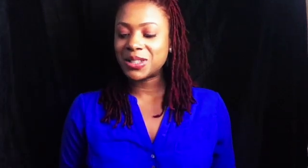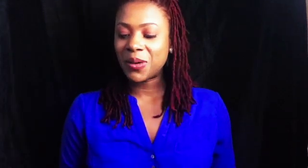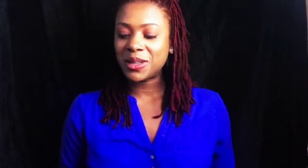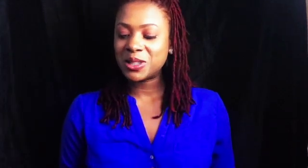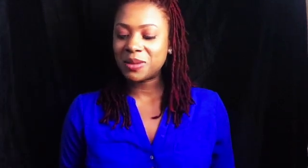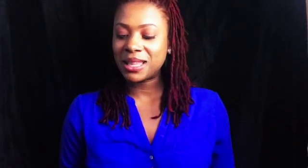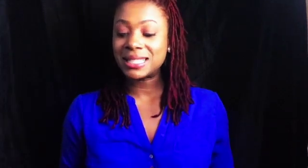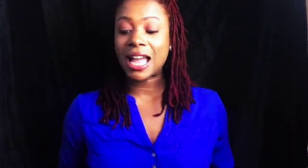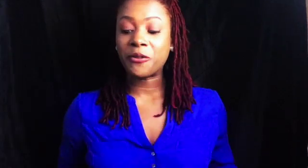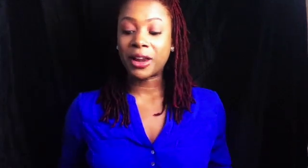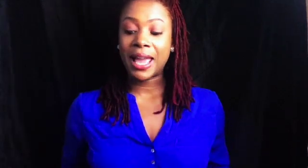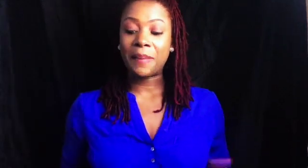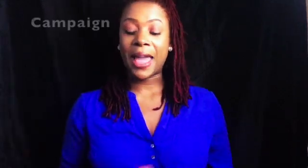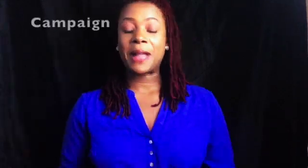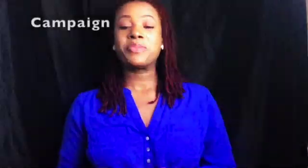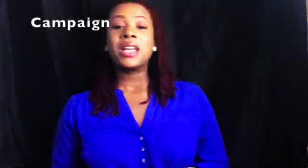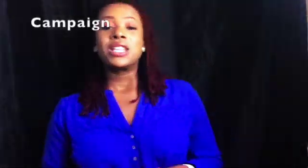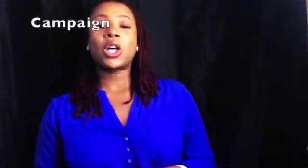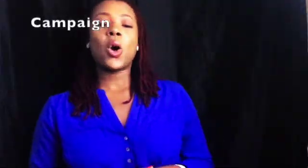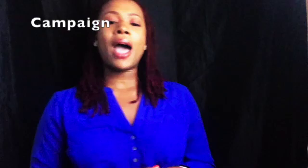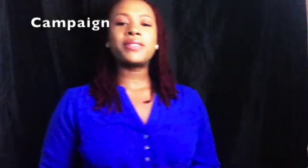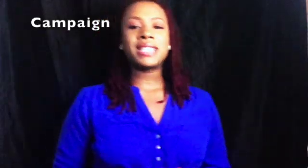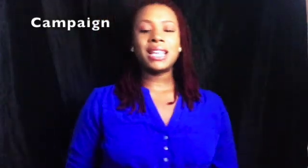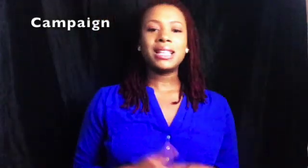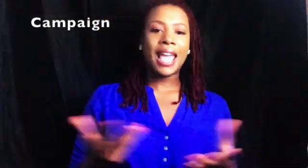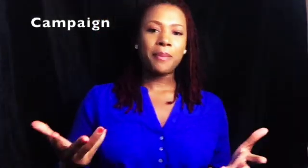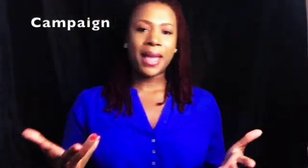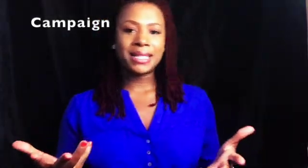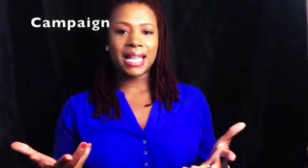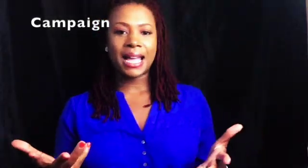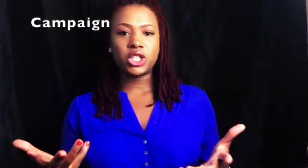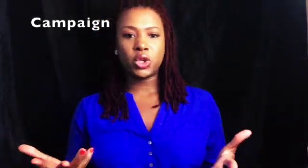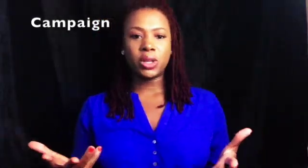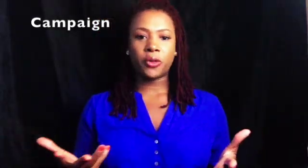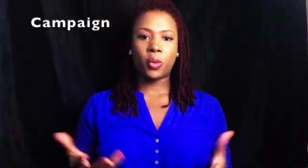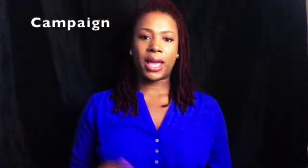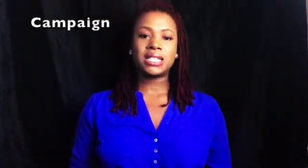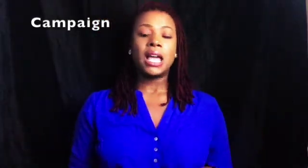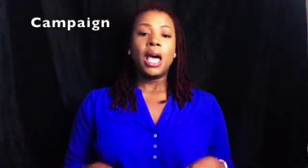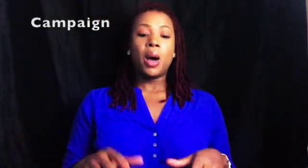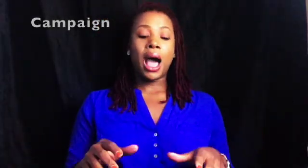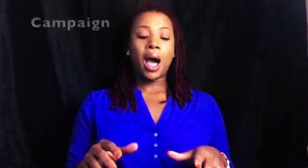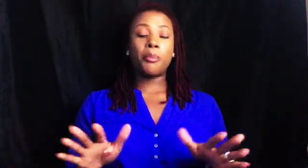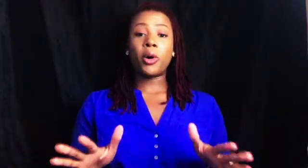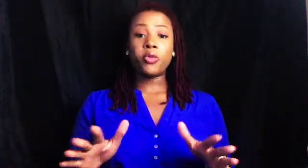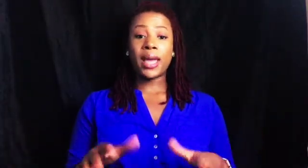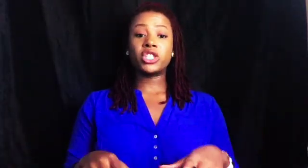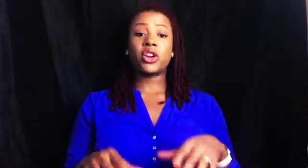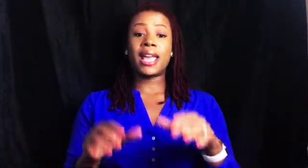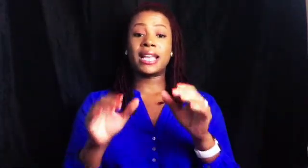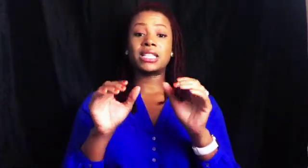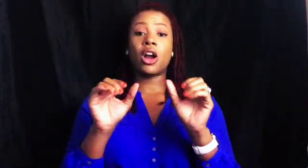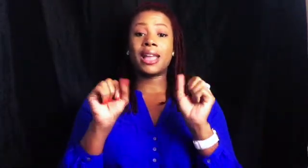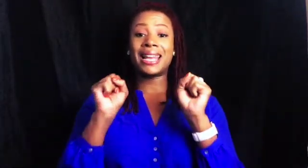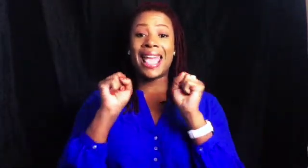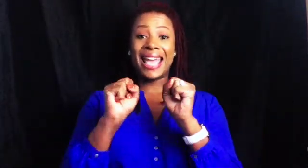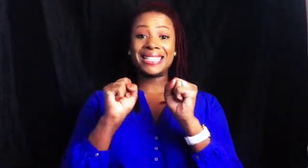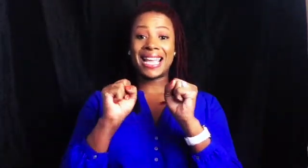going to be the sign for campaign. So I've seen campaign sign two different ways. Both ways, your hands are in an S hand